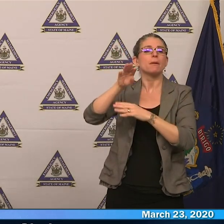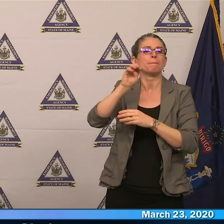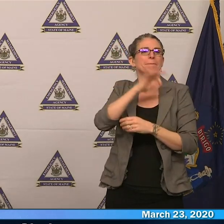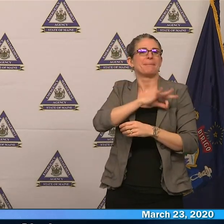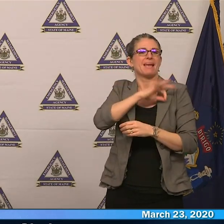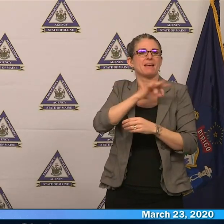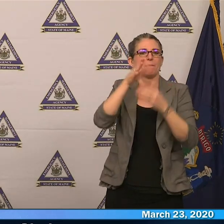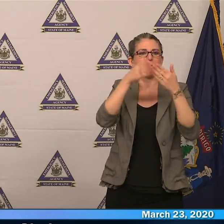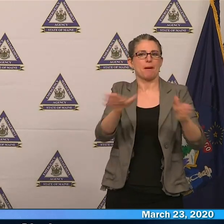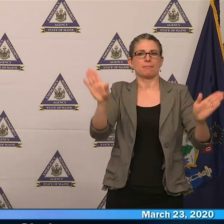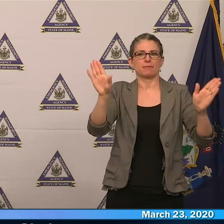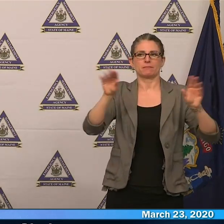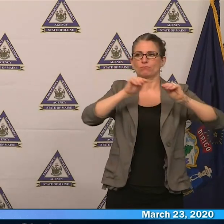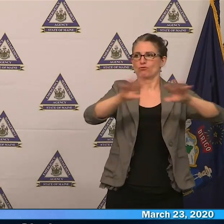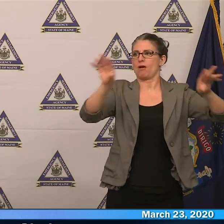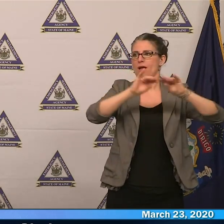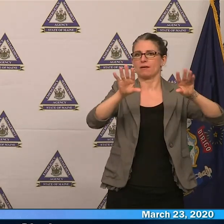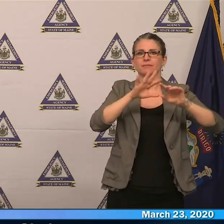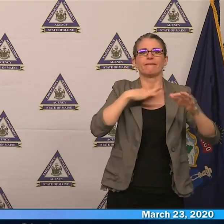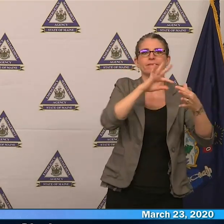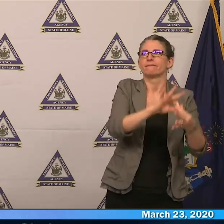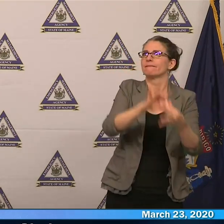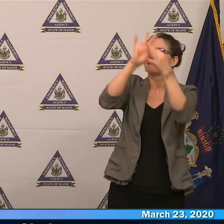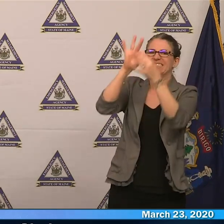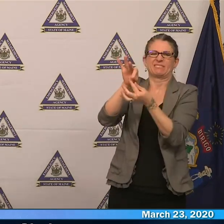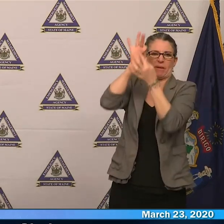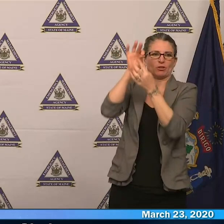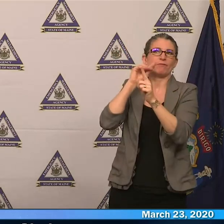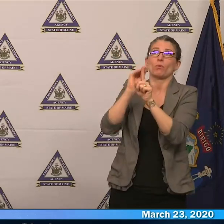have a pool camera here.